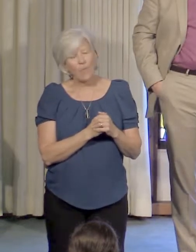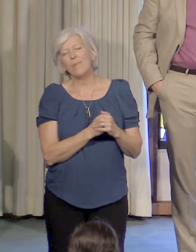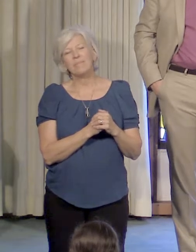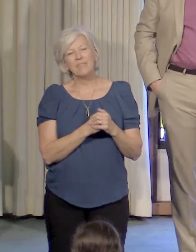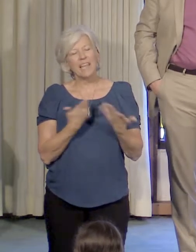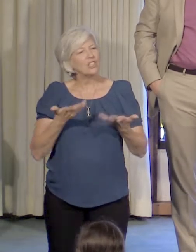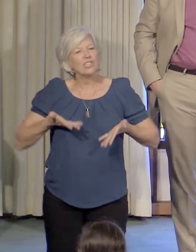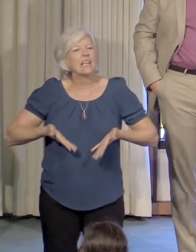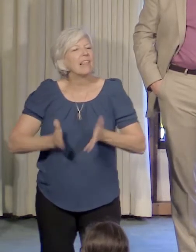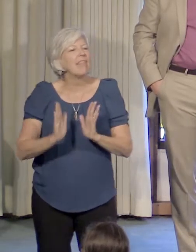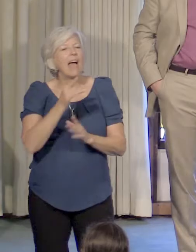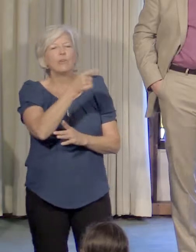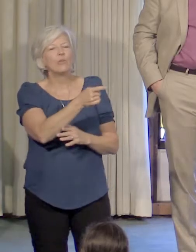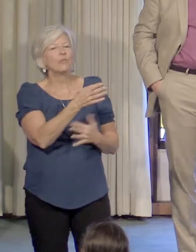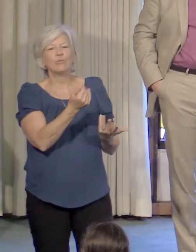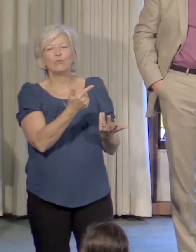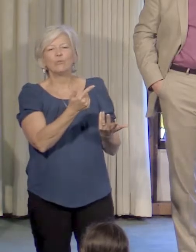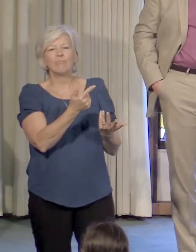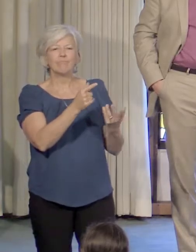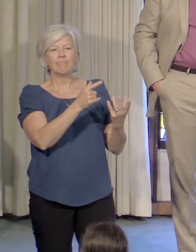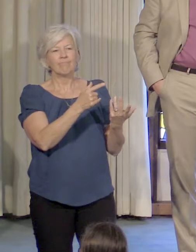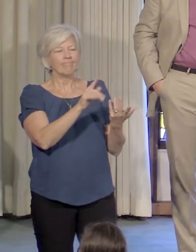and just allowed her to be who she was.